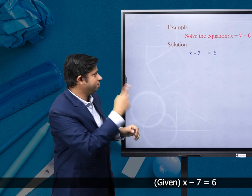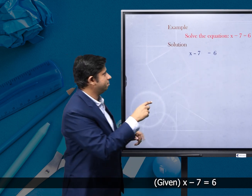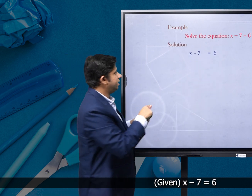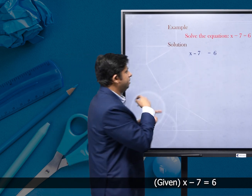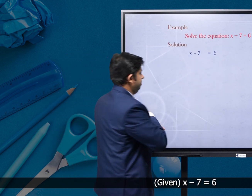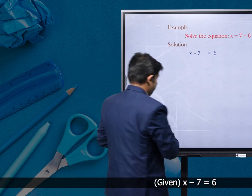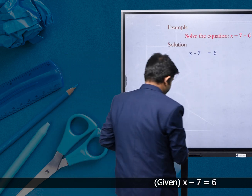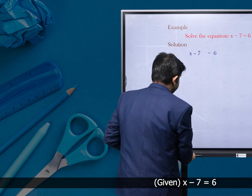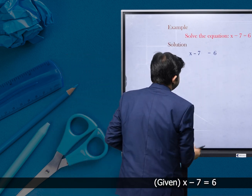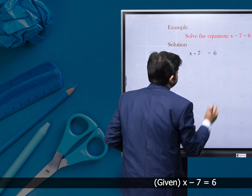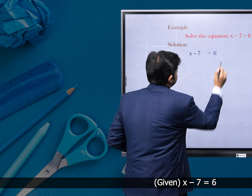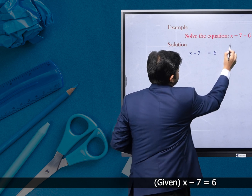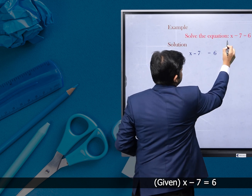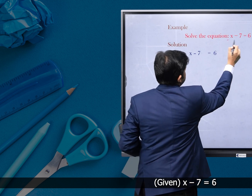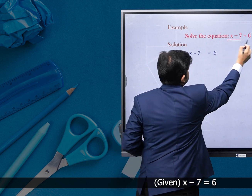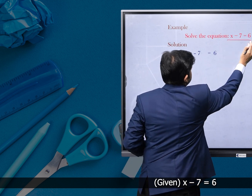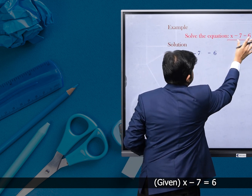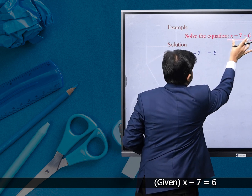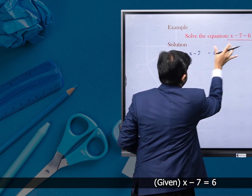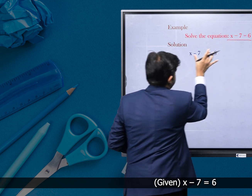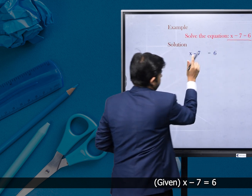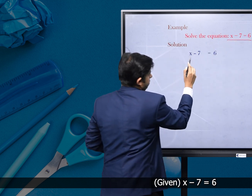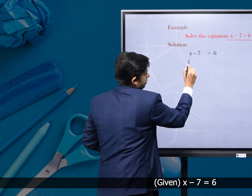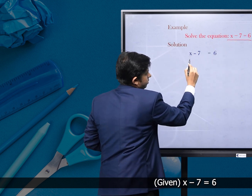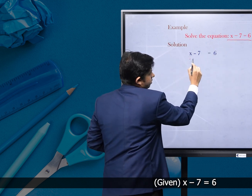given x minus 7 is equal to 6.